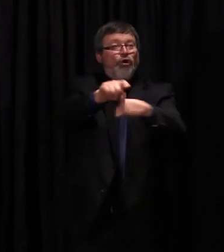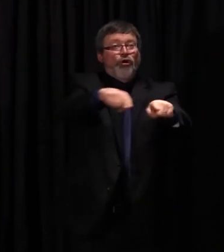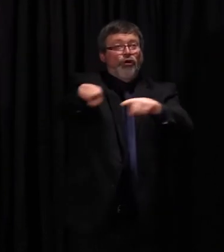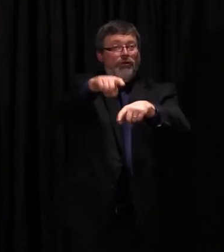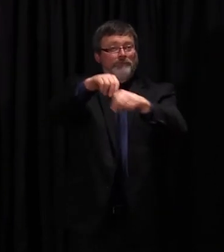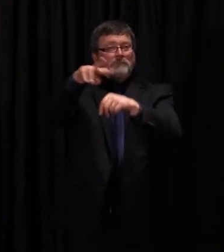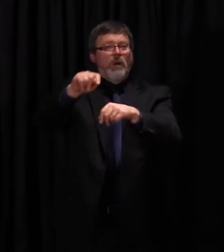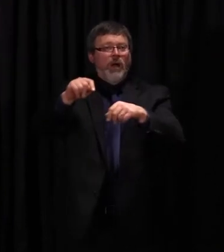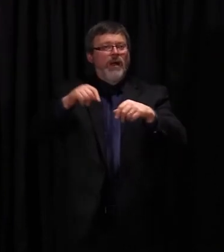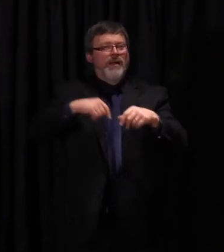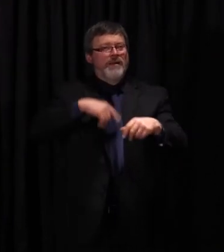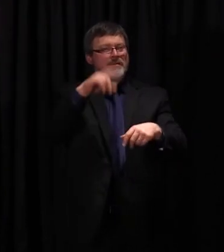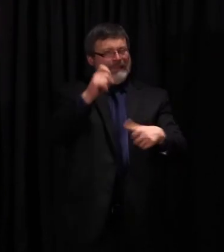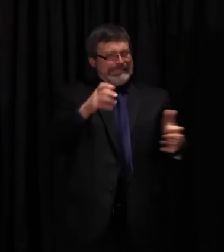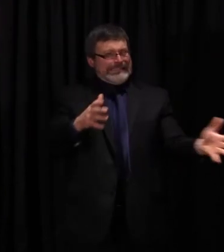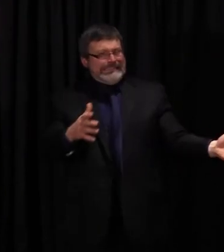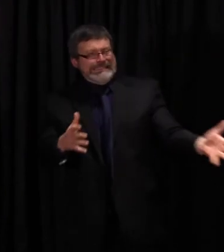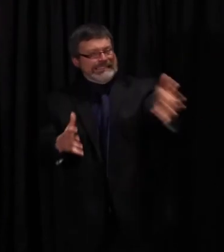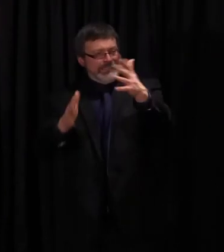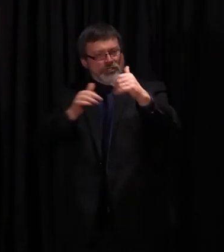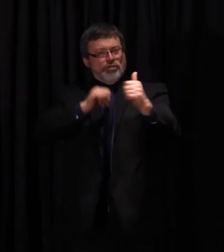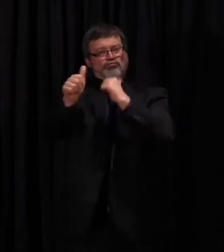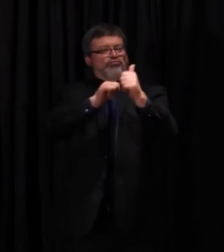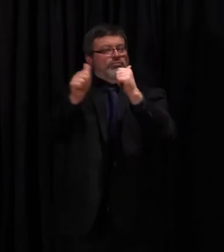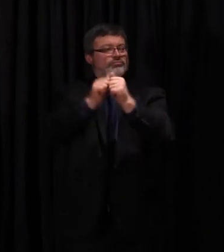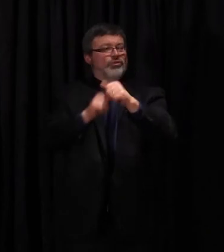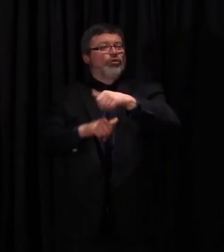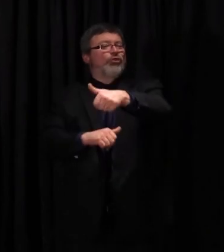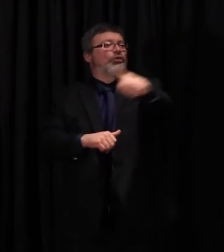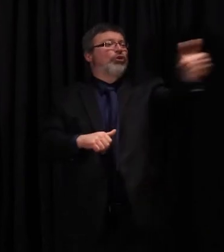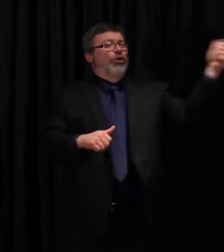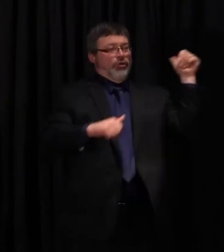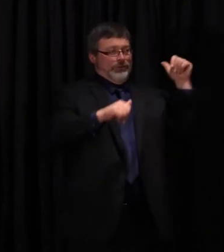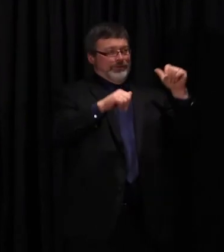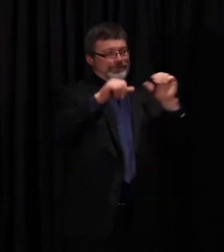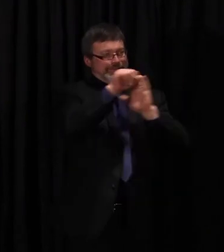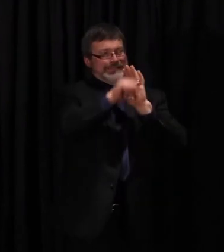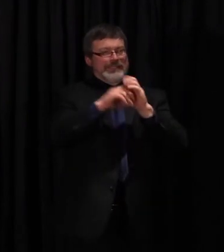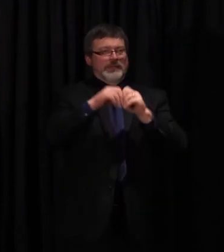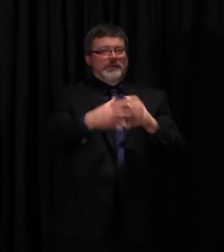47 other states that have already greatly reduced or removed this burden.